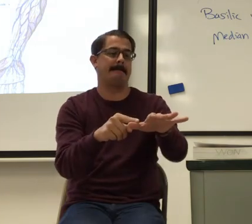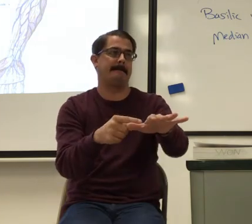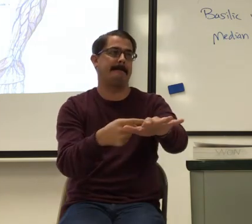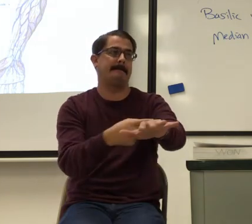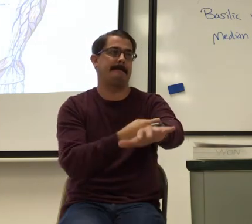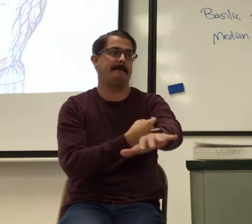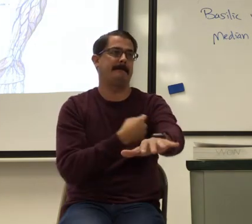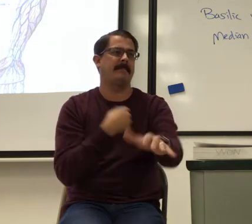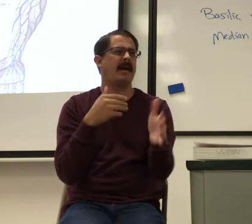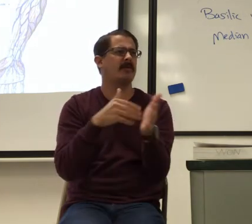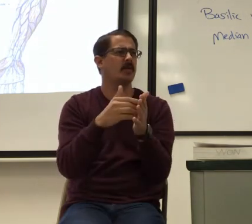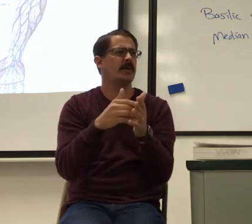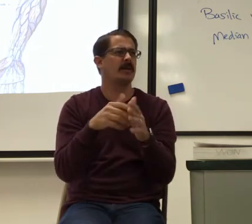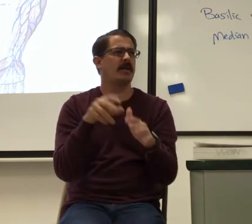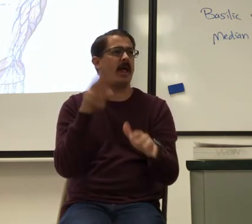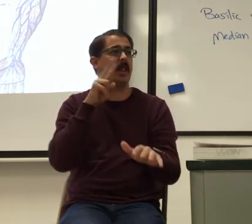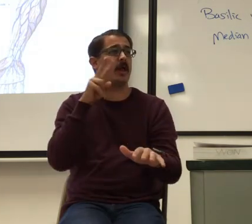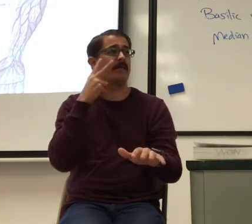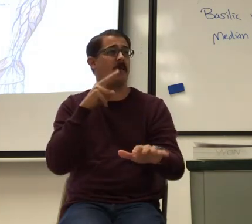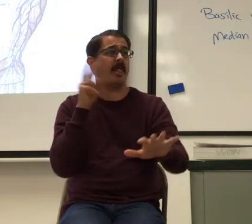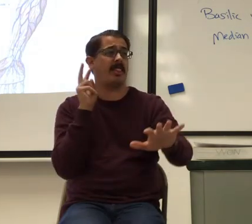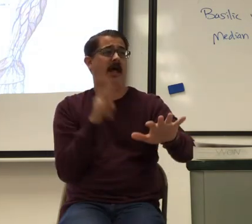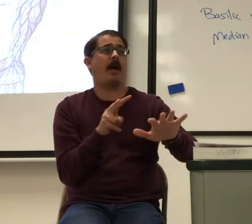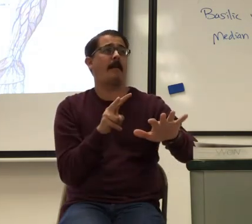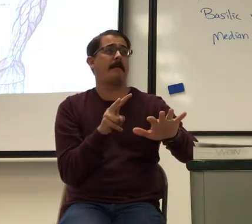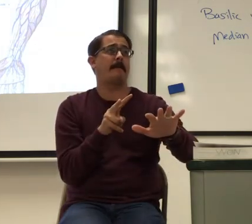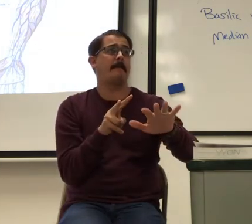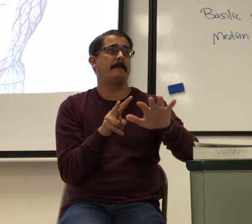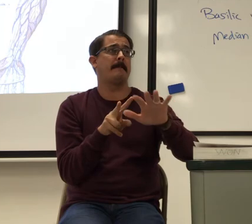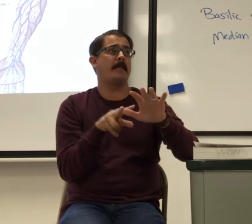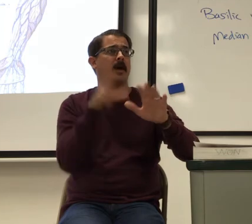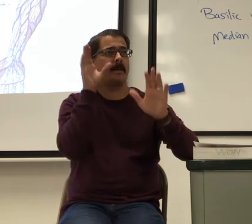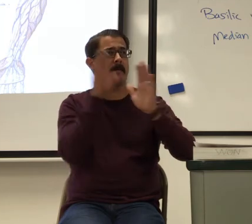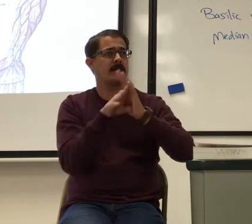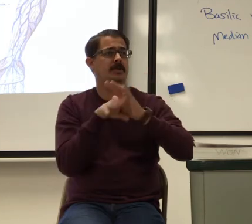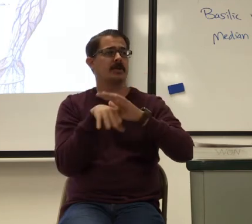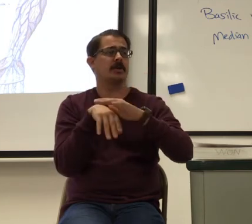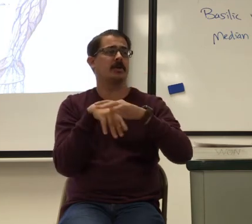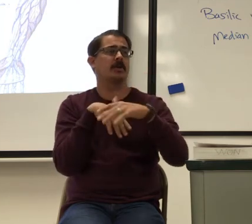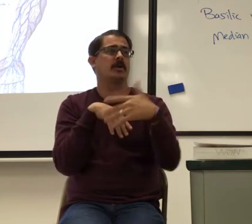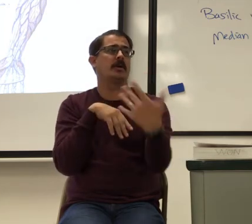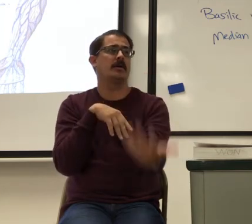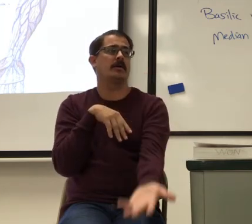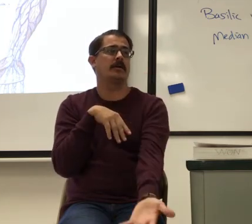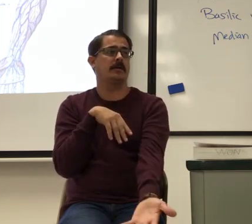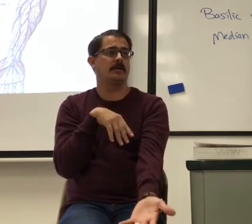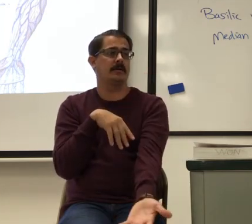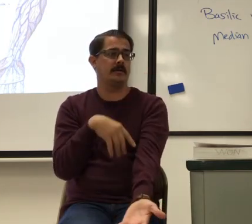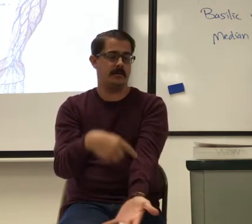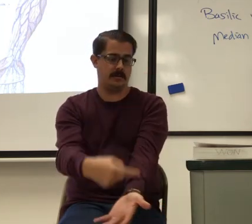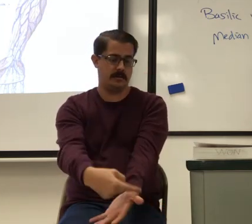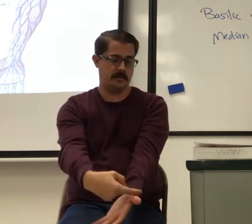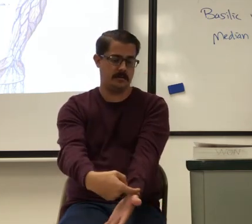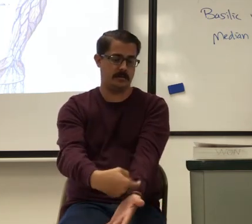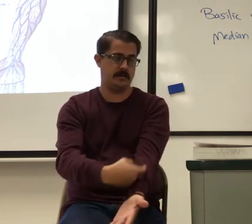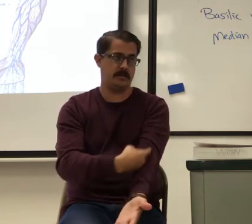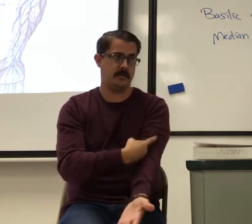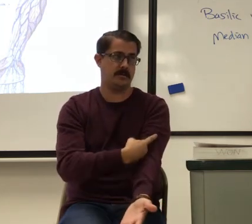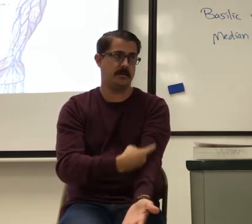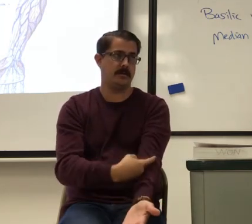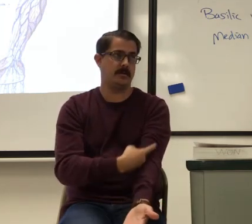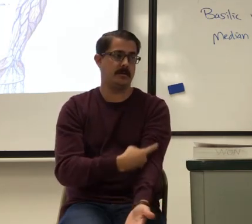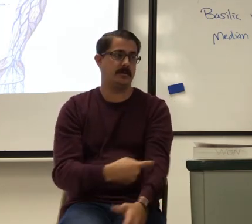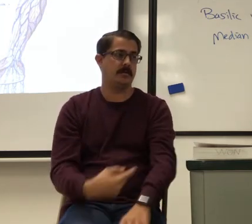I frequently look for the thumb on pictures and on models so I can orient myself. The basilic vein, medially.